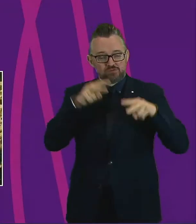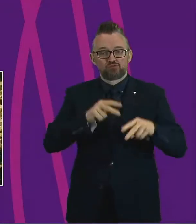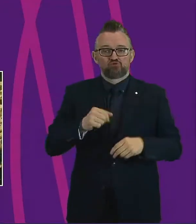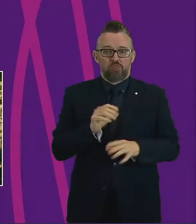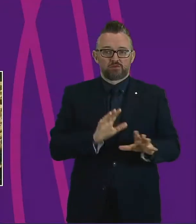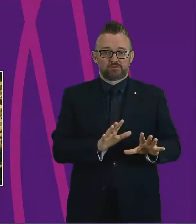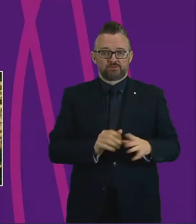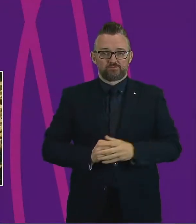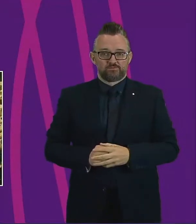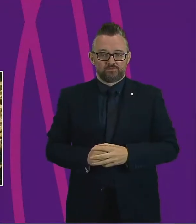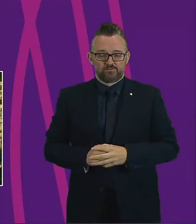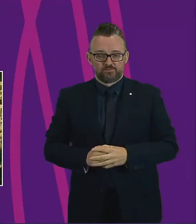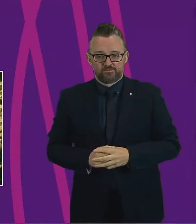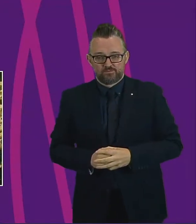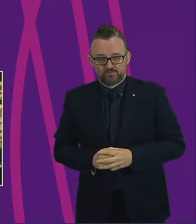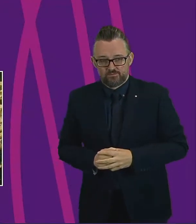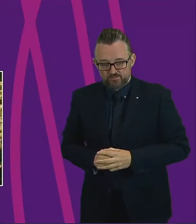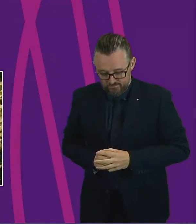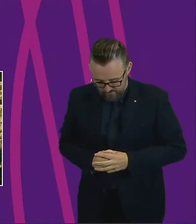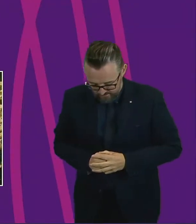Leonard.